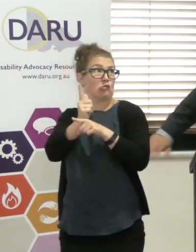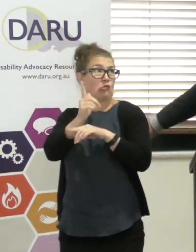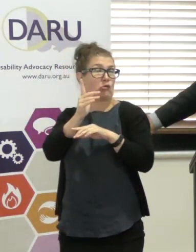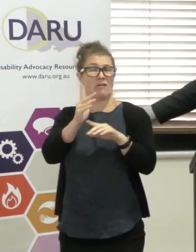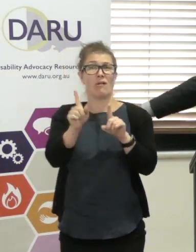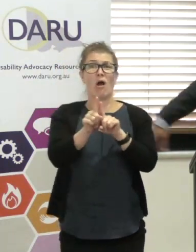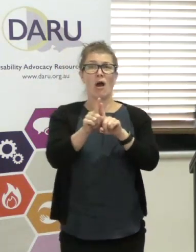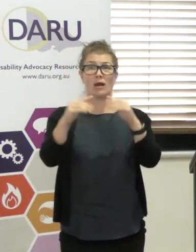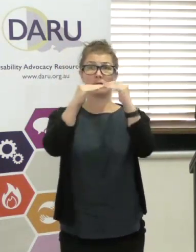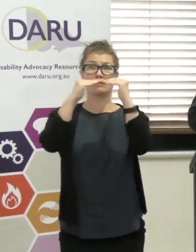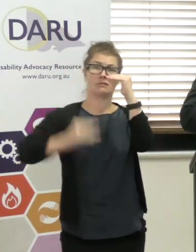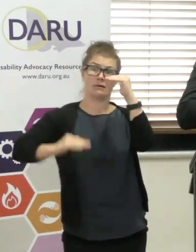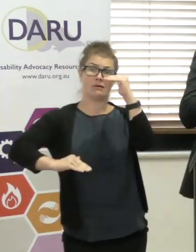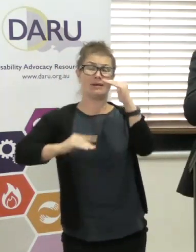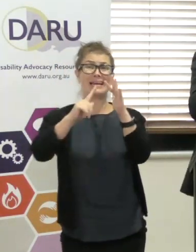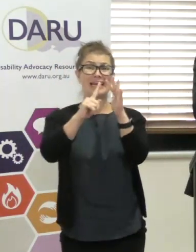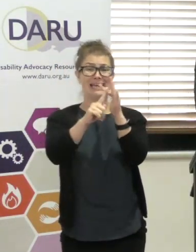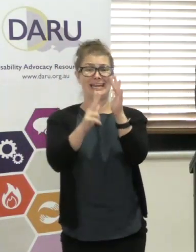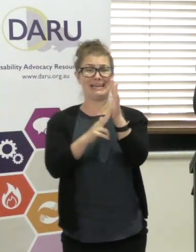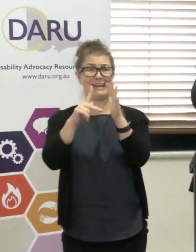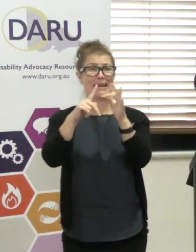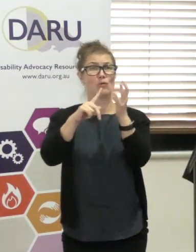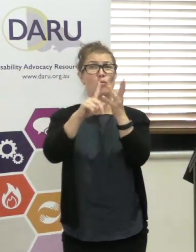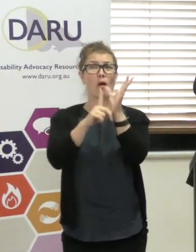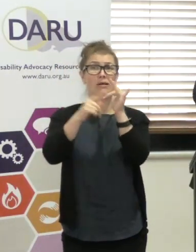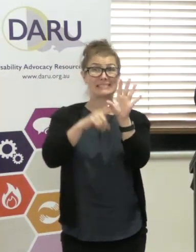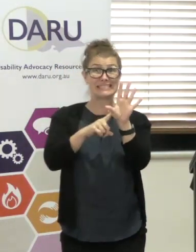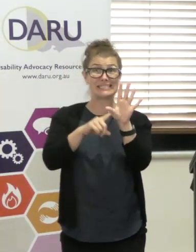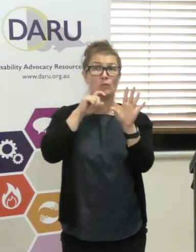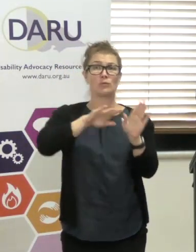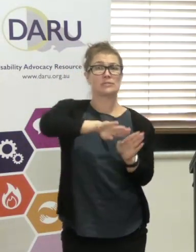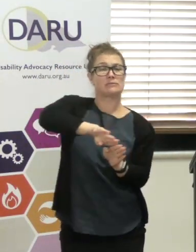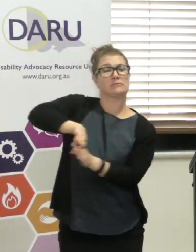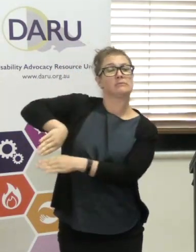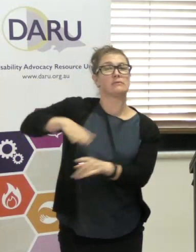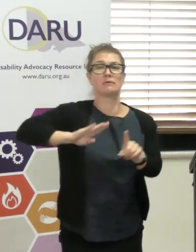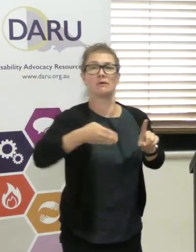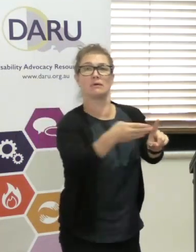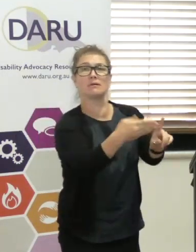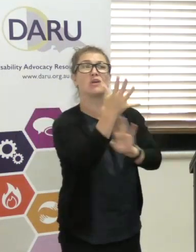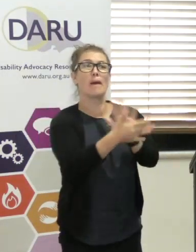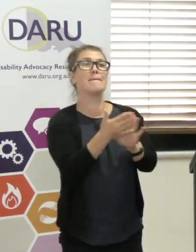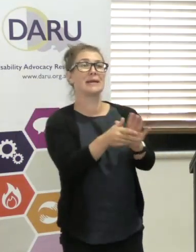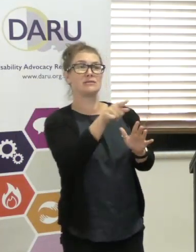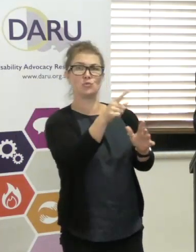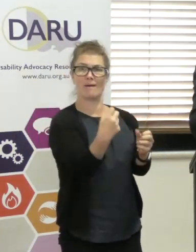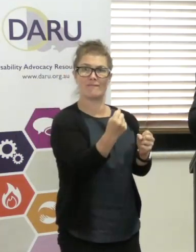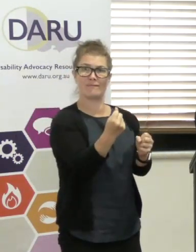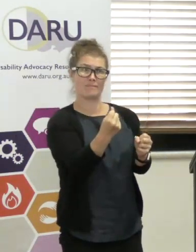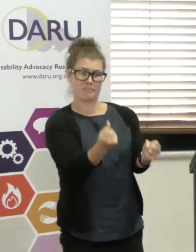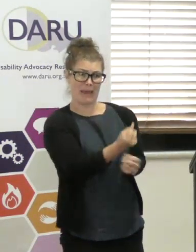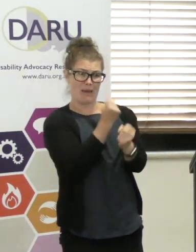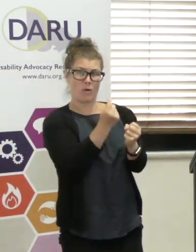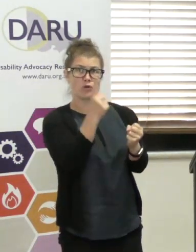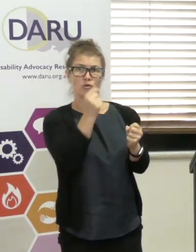that out there on that thing. So again, the power was within the person who's commissioning it. So if